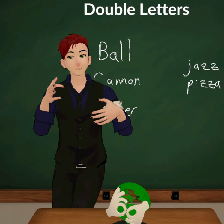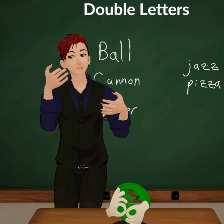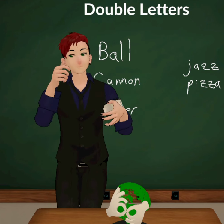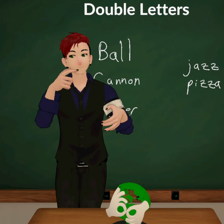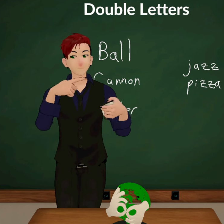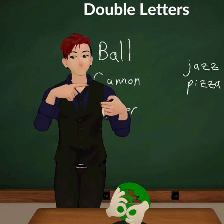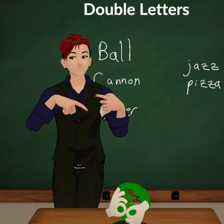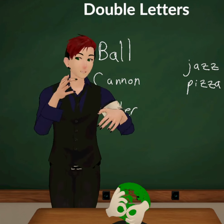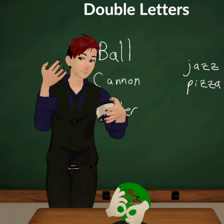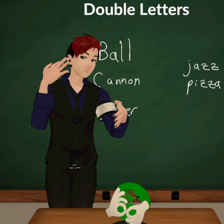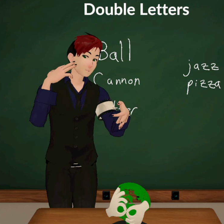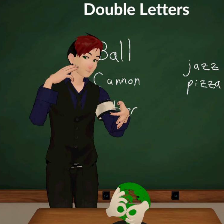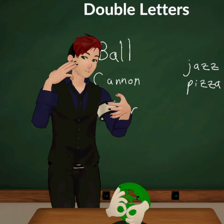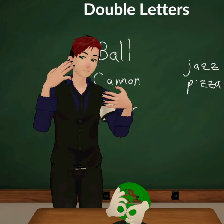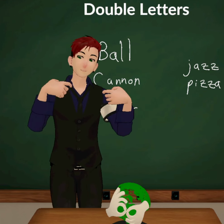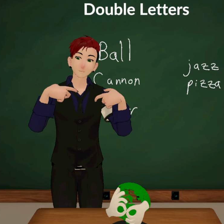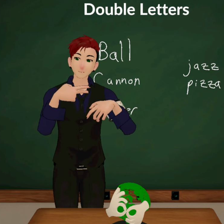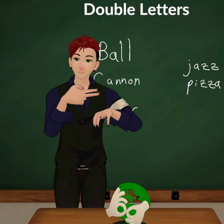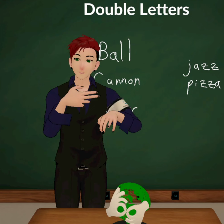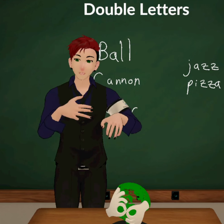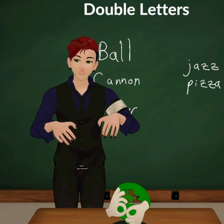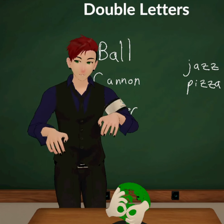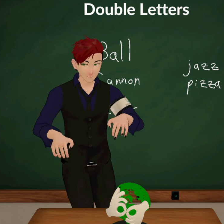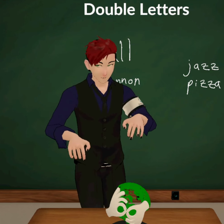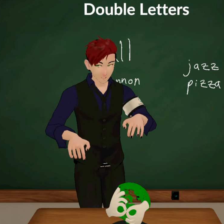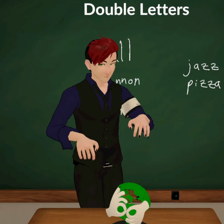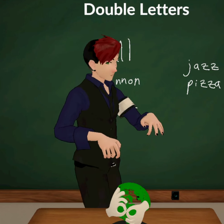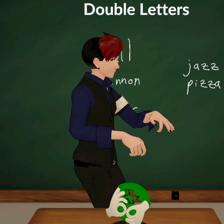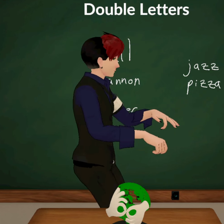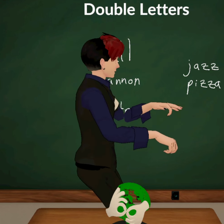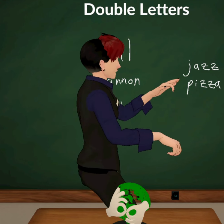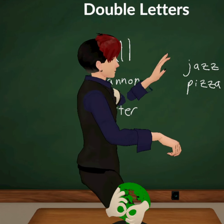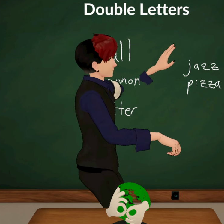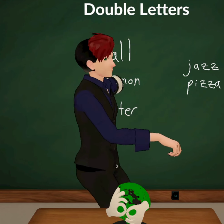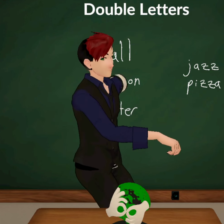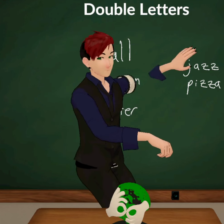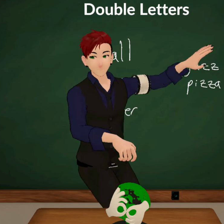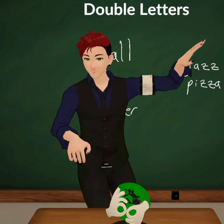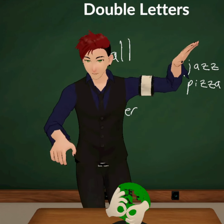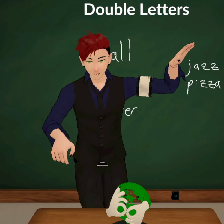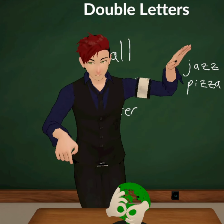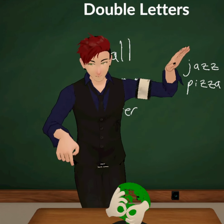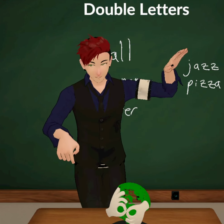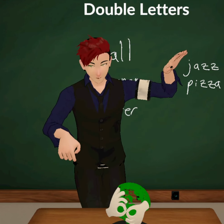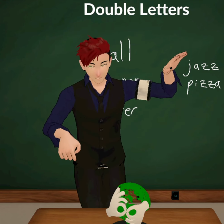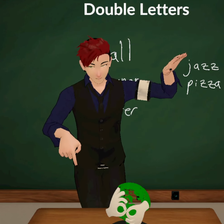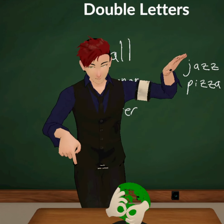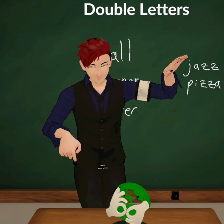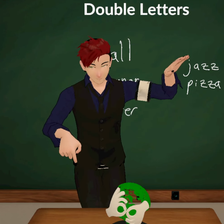other signs for it as well, but that's the one I use. So, quick little thing about double letters.